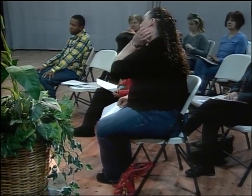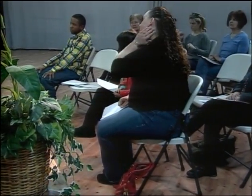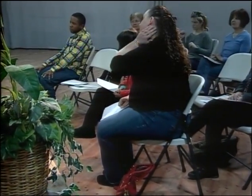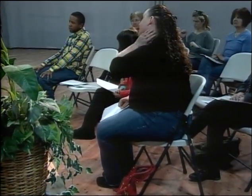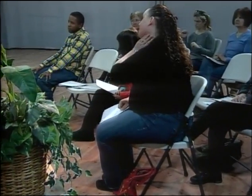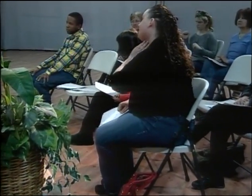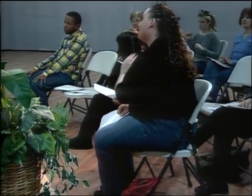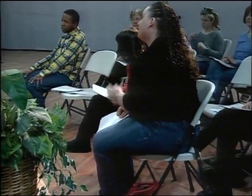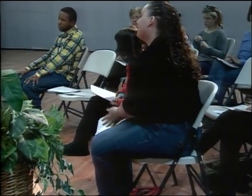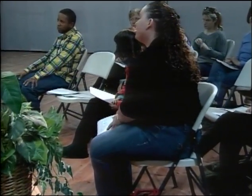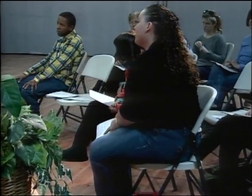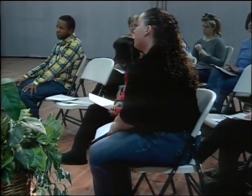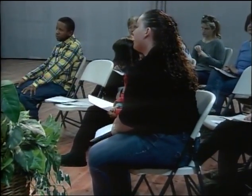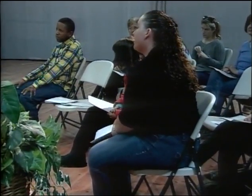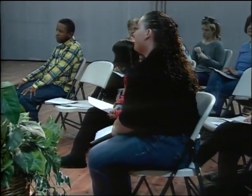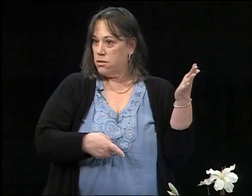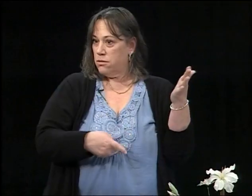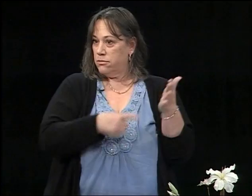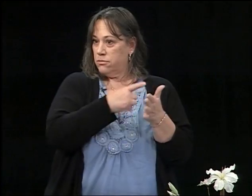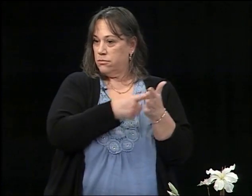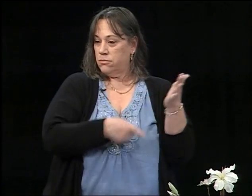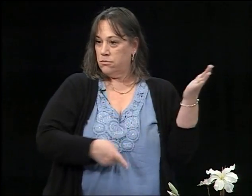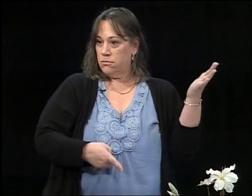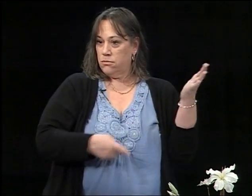You're asking for something. What?